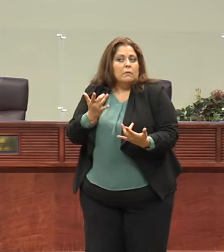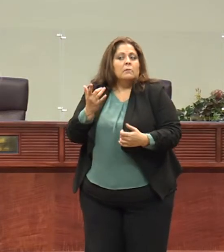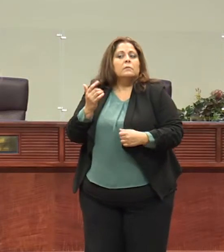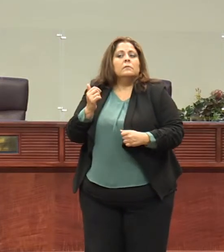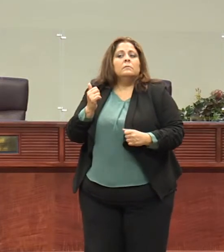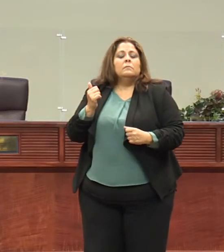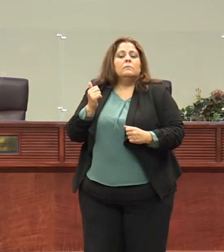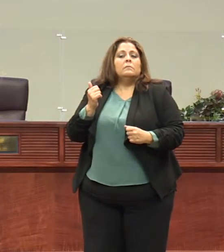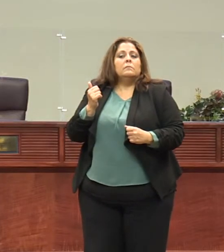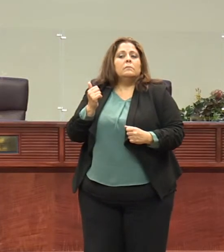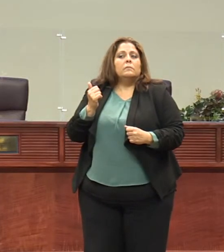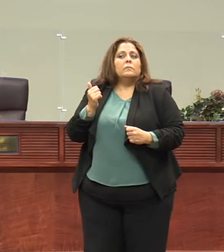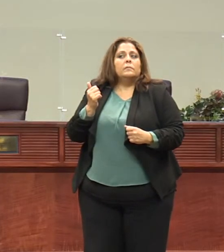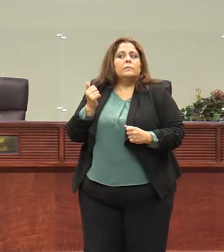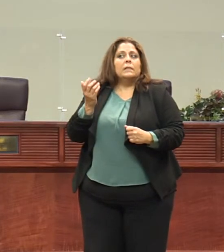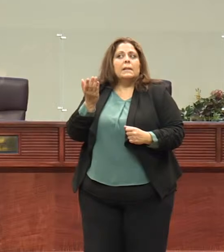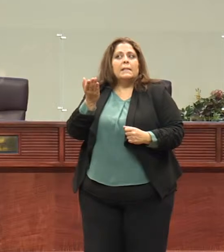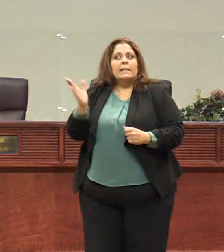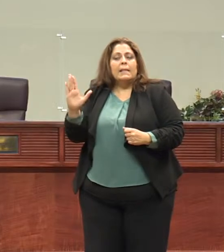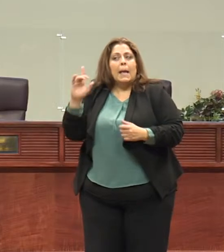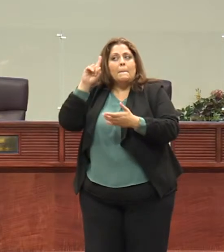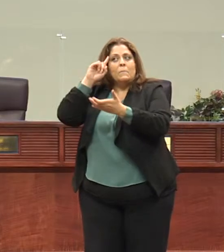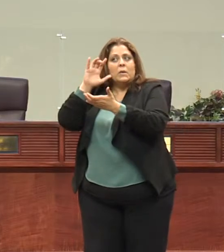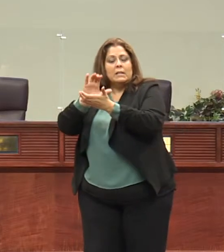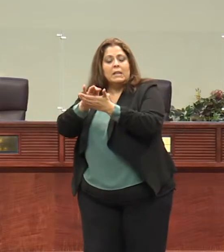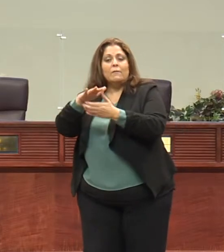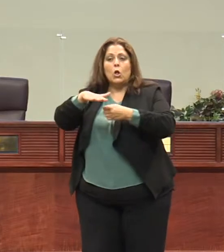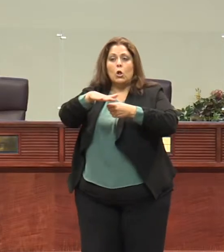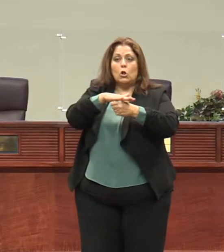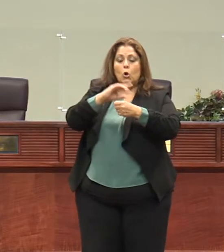position that local governments shouldn't be